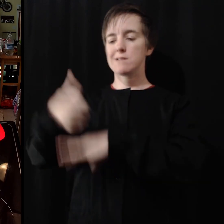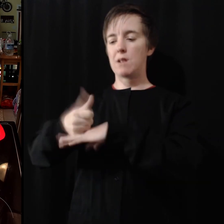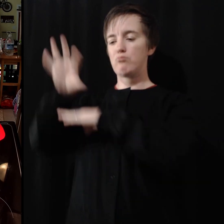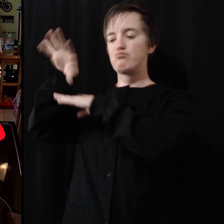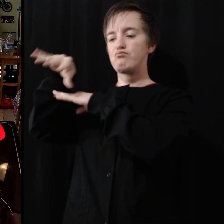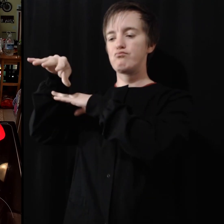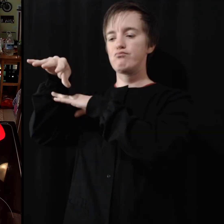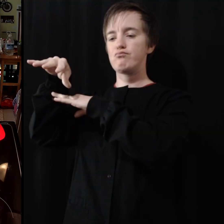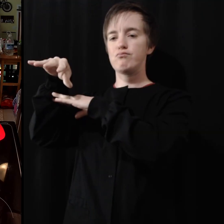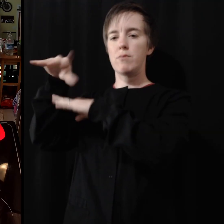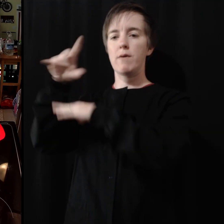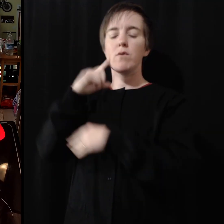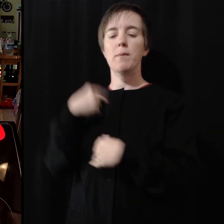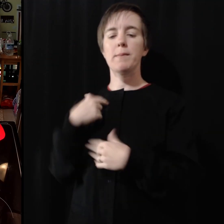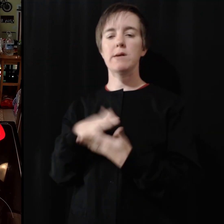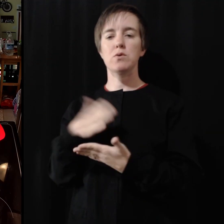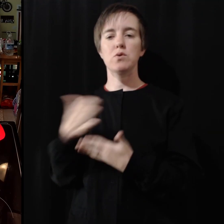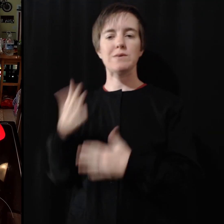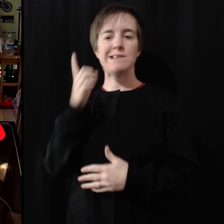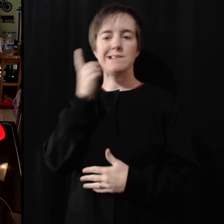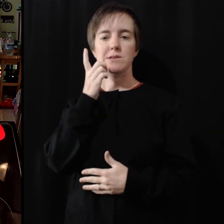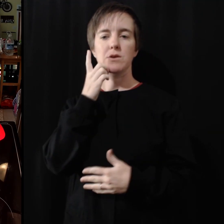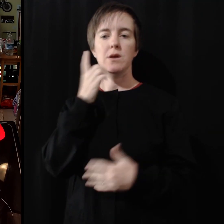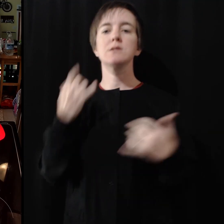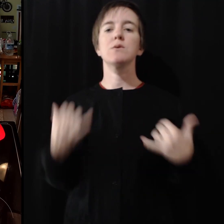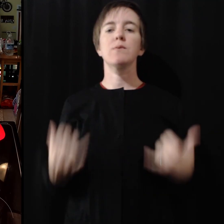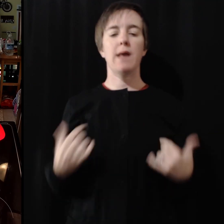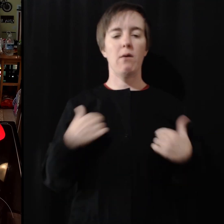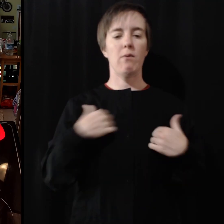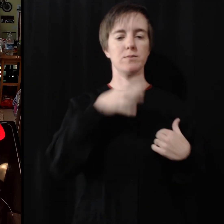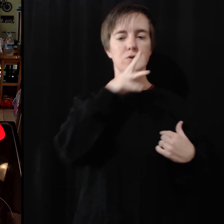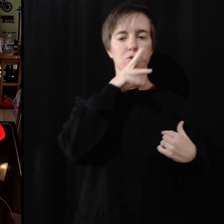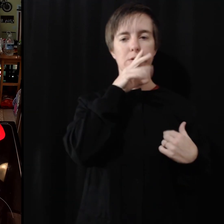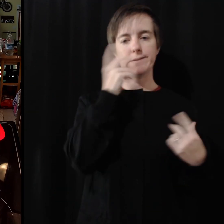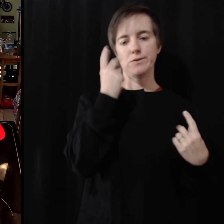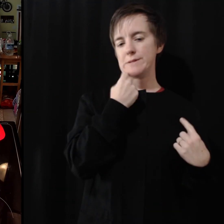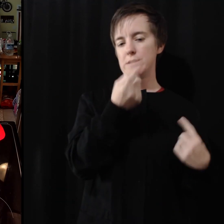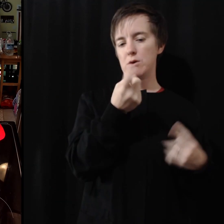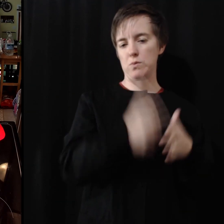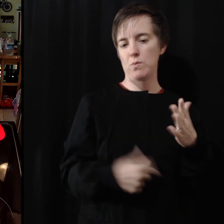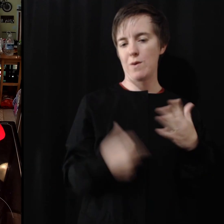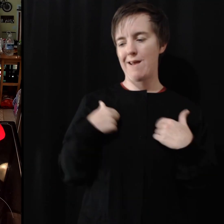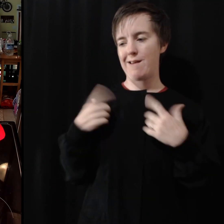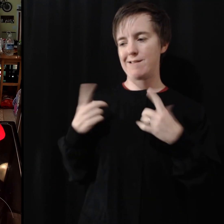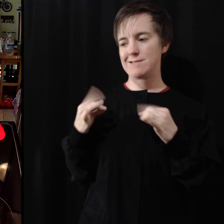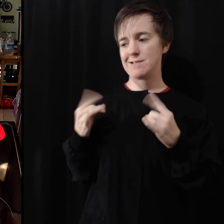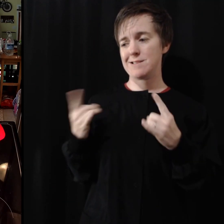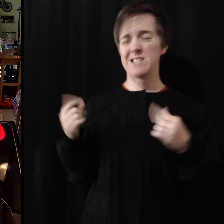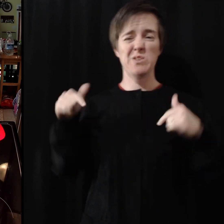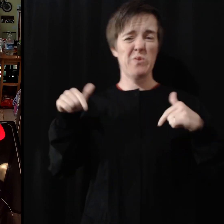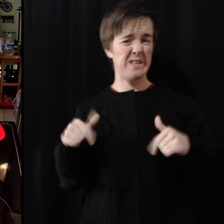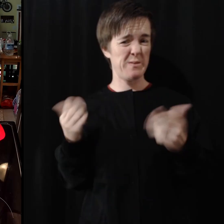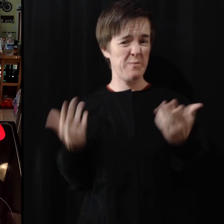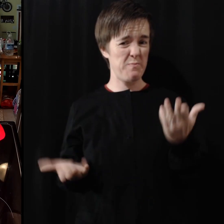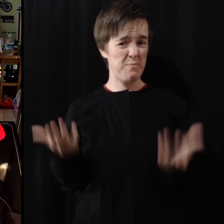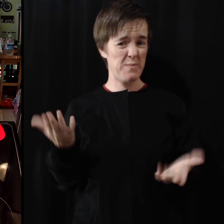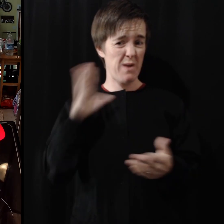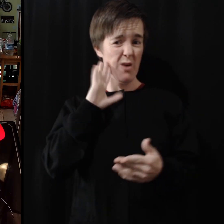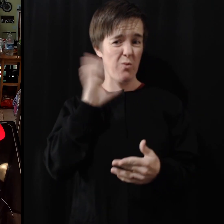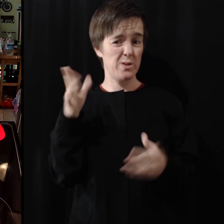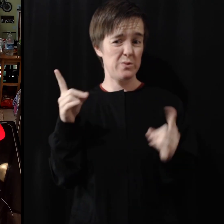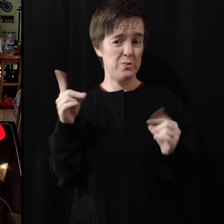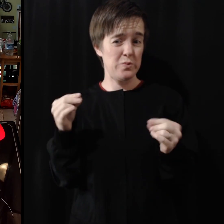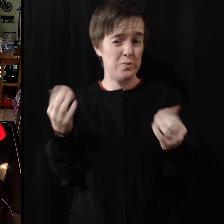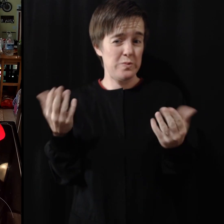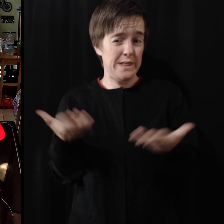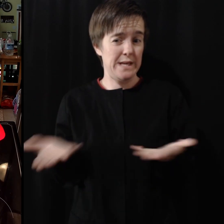making dinner, and I'm just doing a voiceover to tell you what I did. This is maybe how I'm gonna